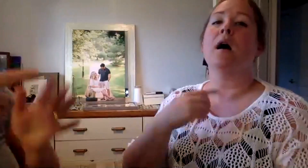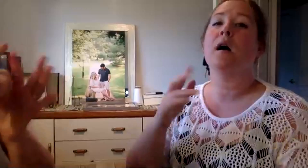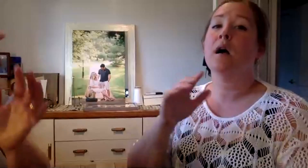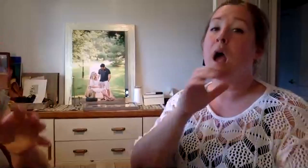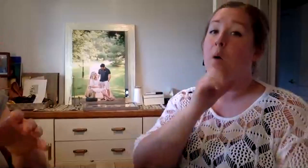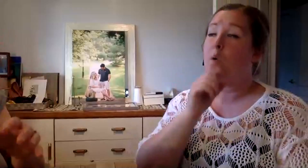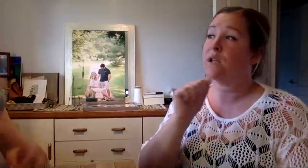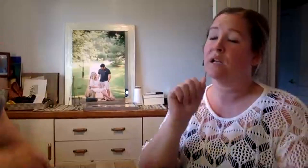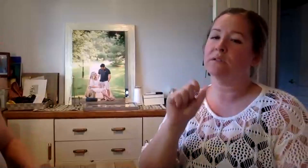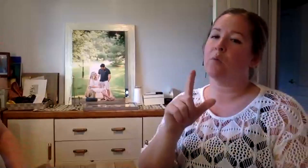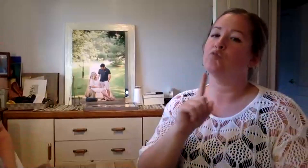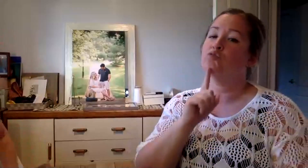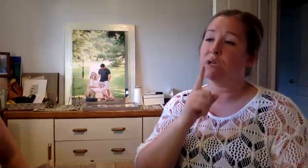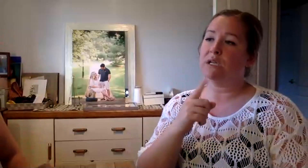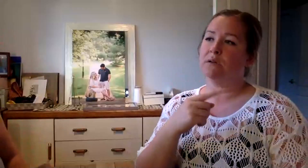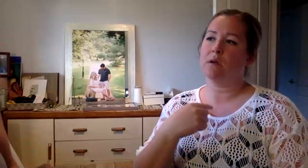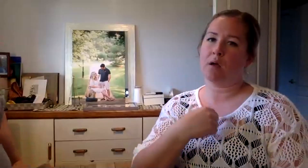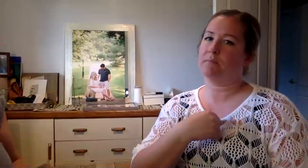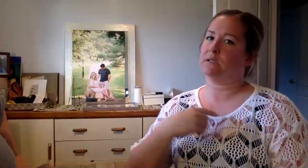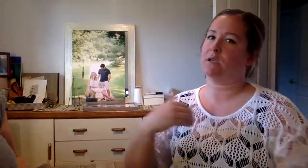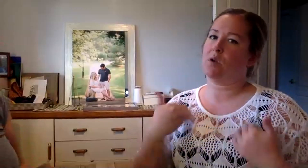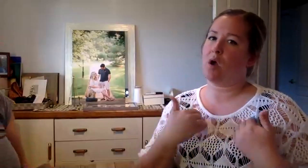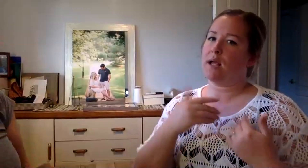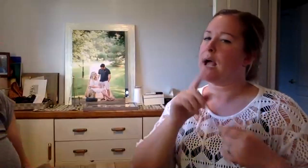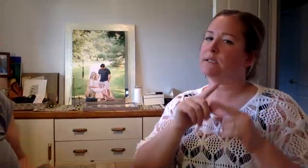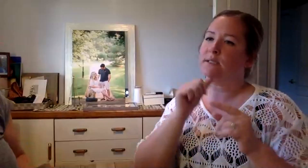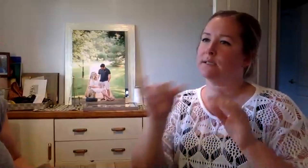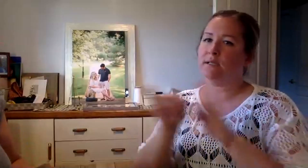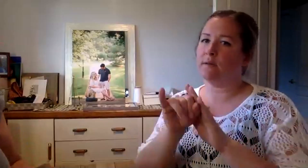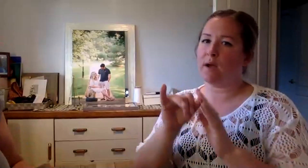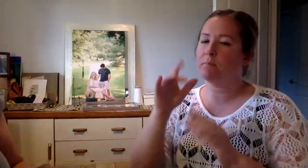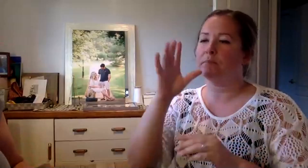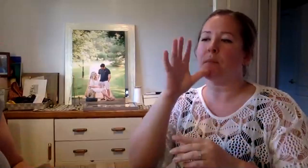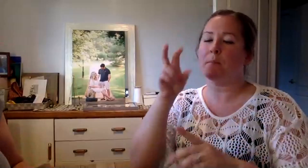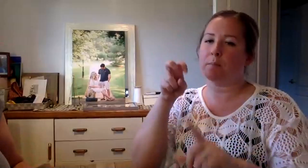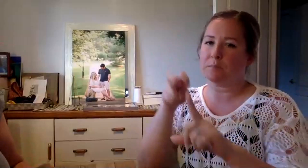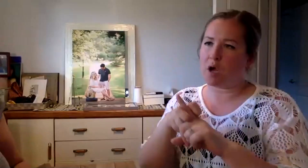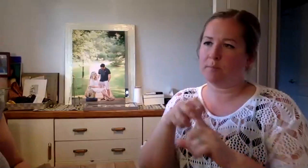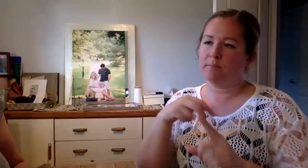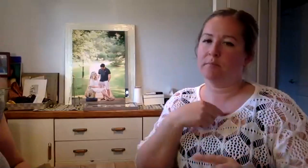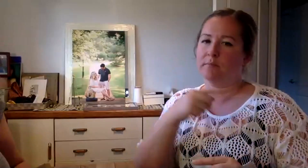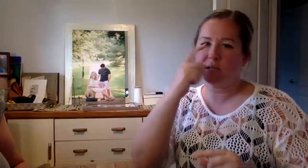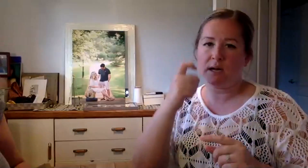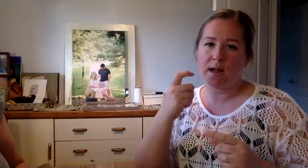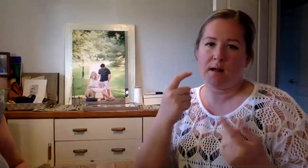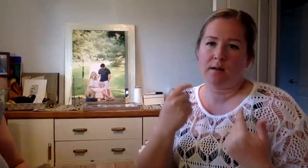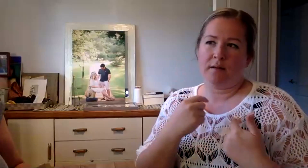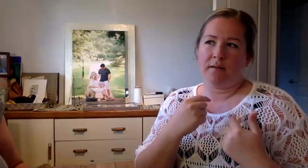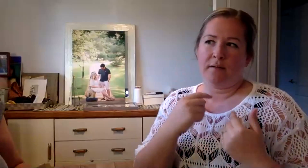Got the question, how old were you? I wasn't identified that I was deaf